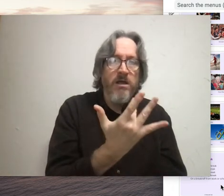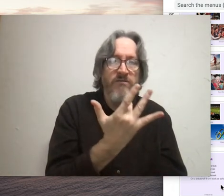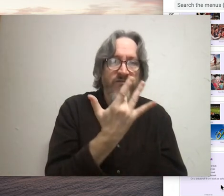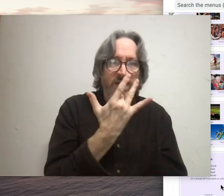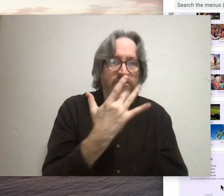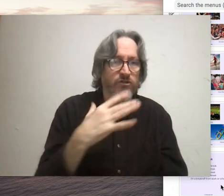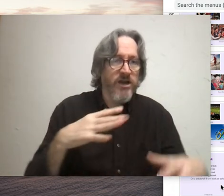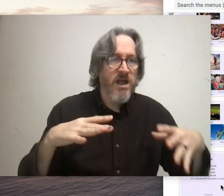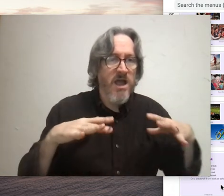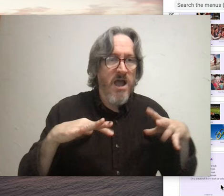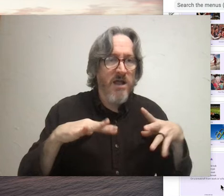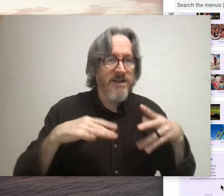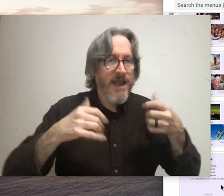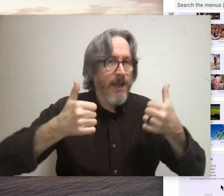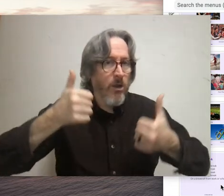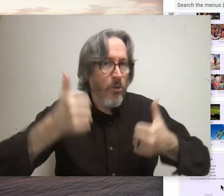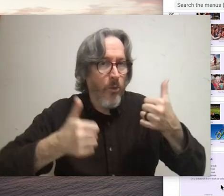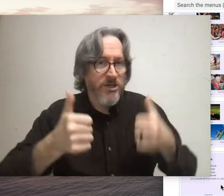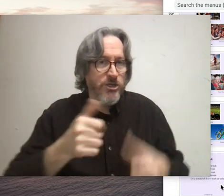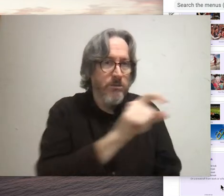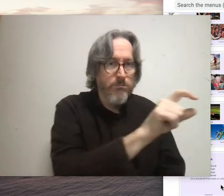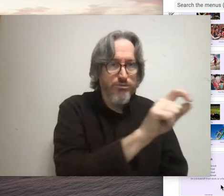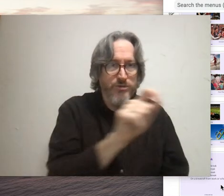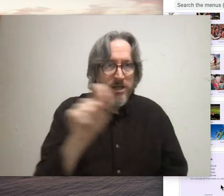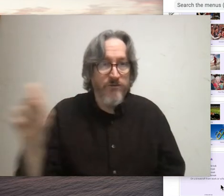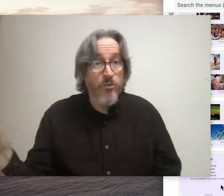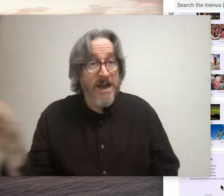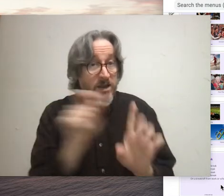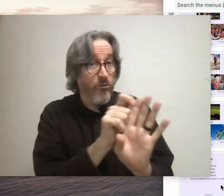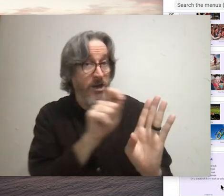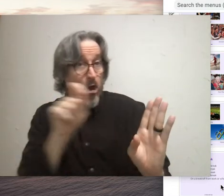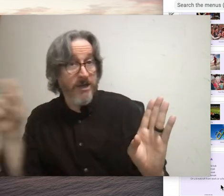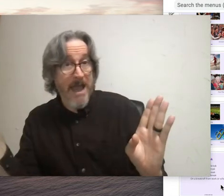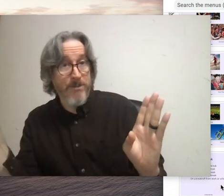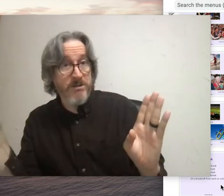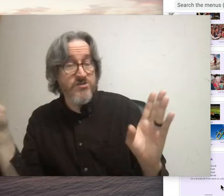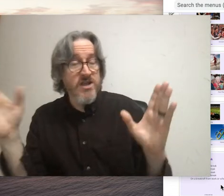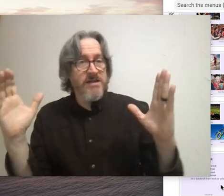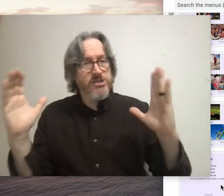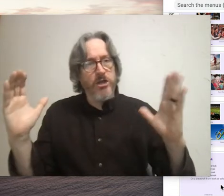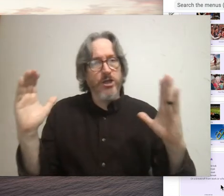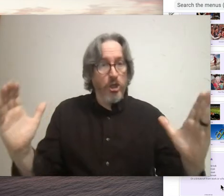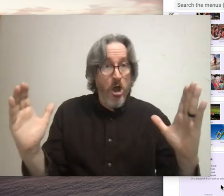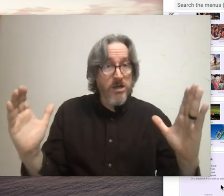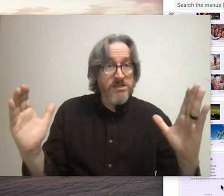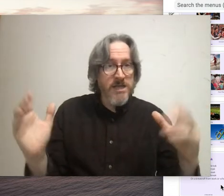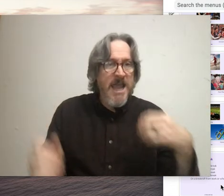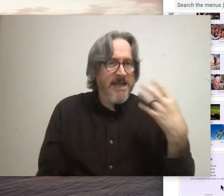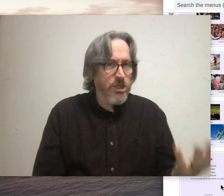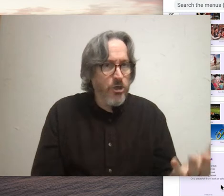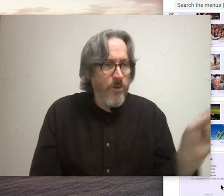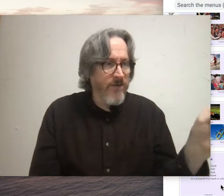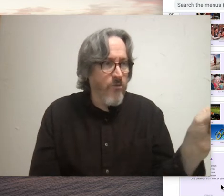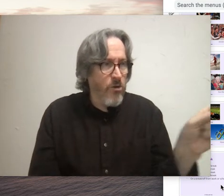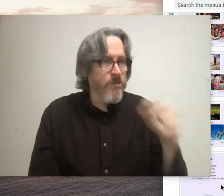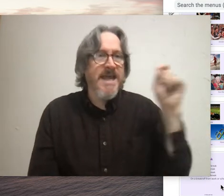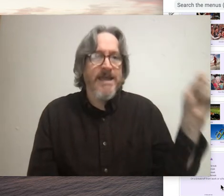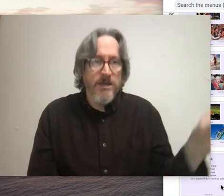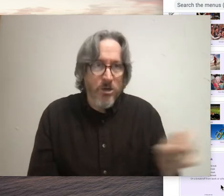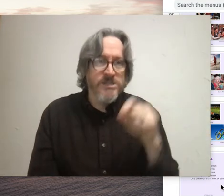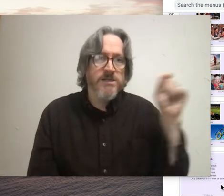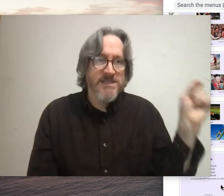your favorite holiday which. If you write it and you write it all in capitals, it's called a gloss, and it's a good way